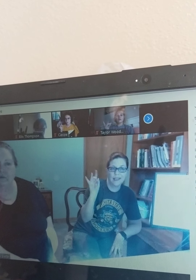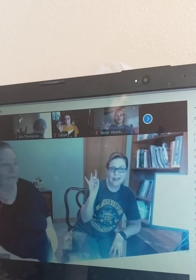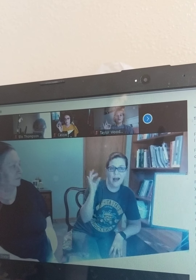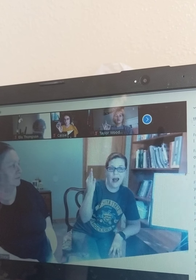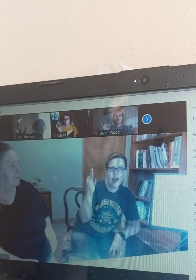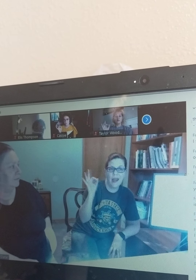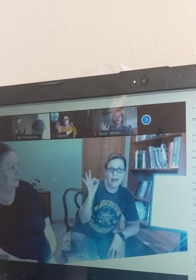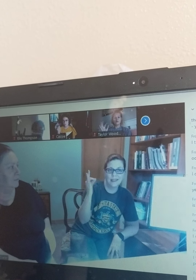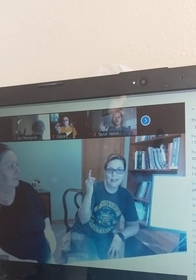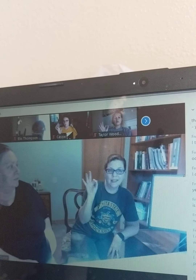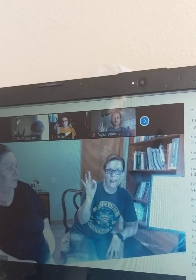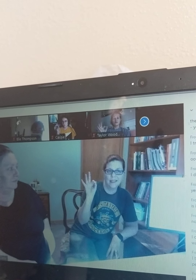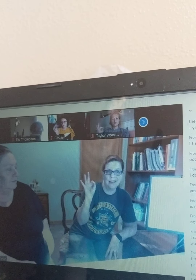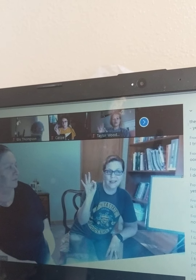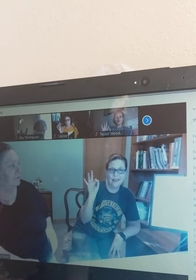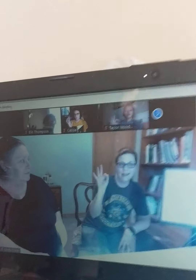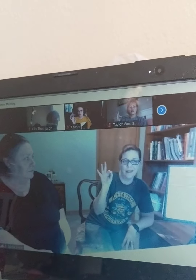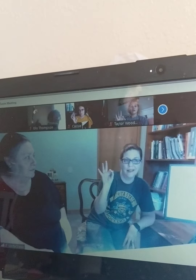18,